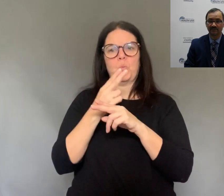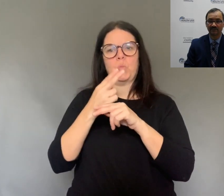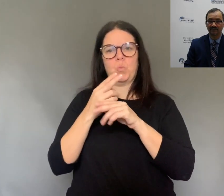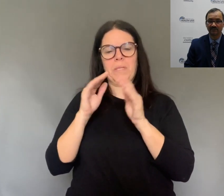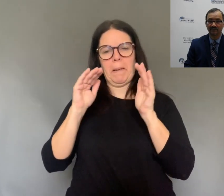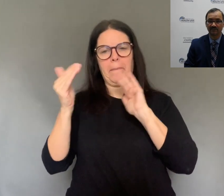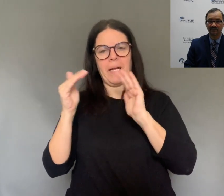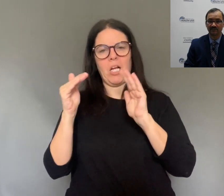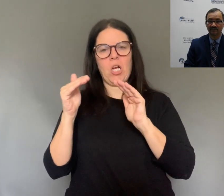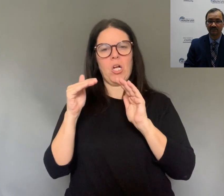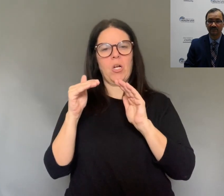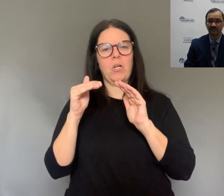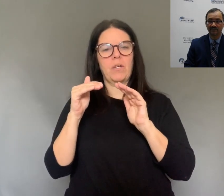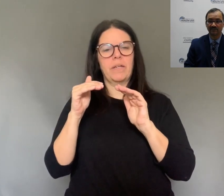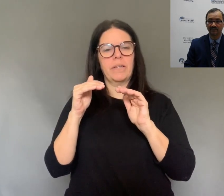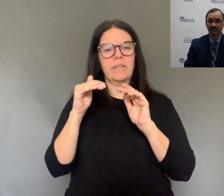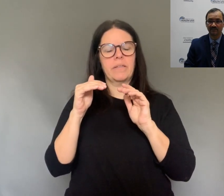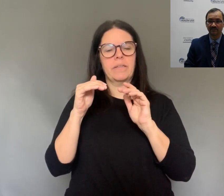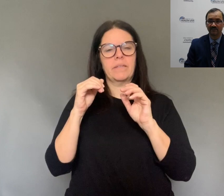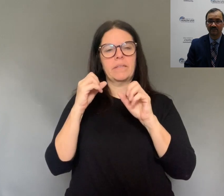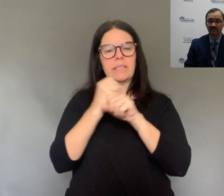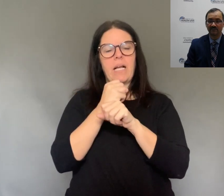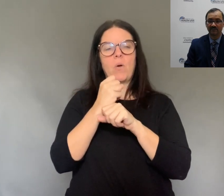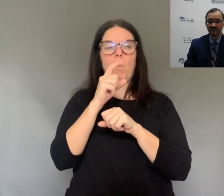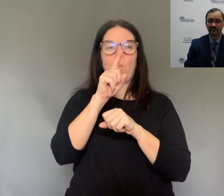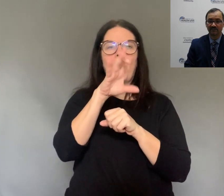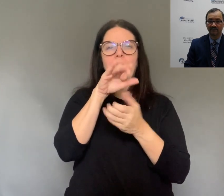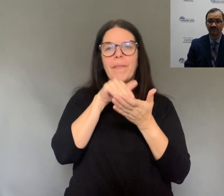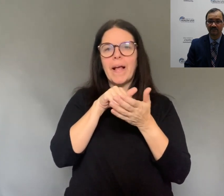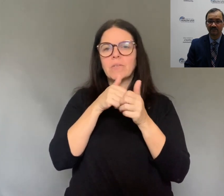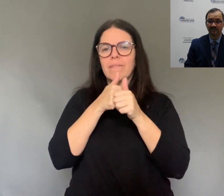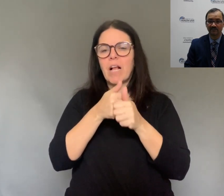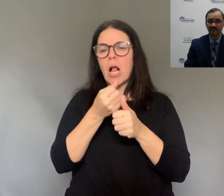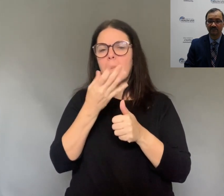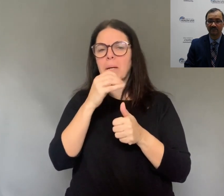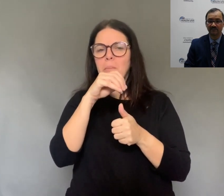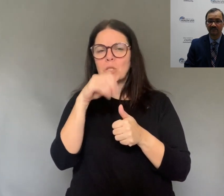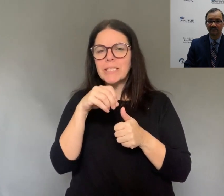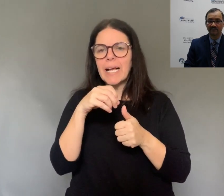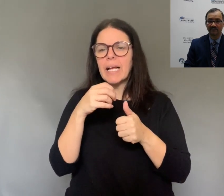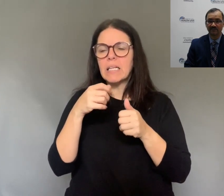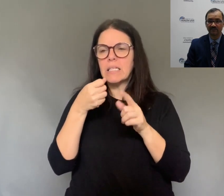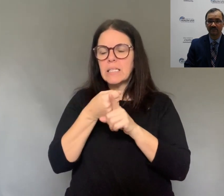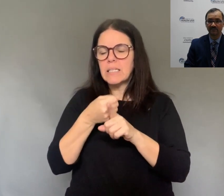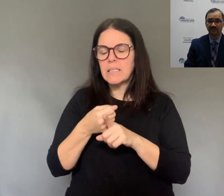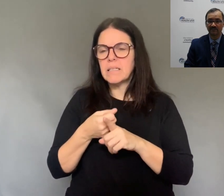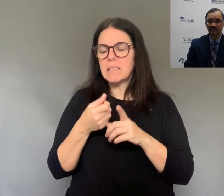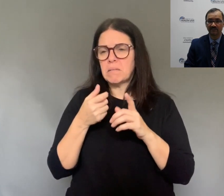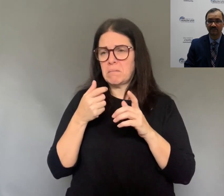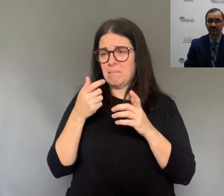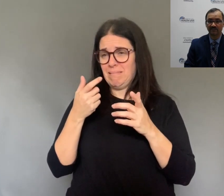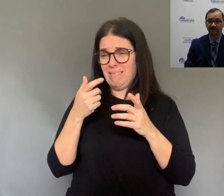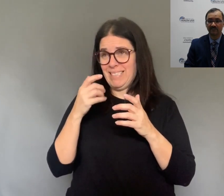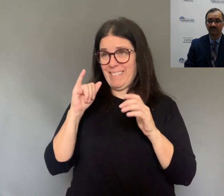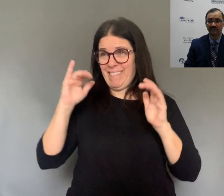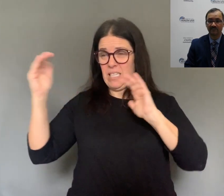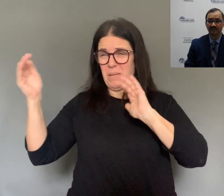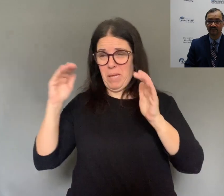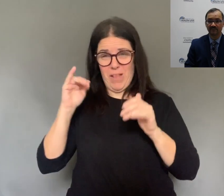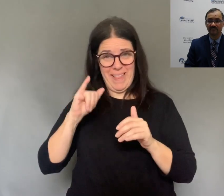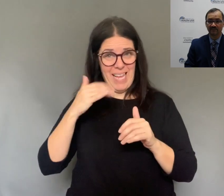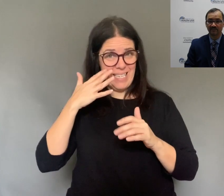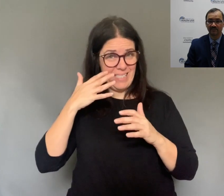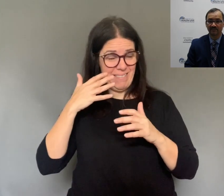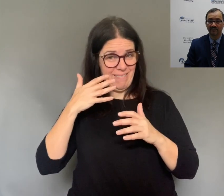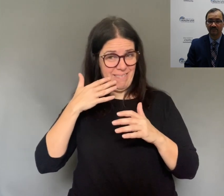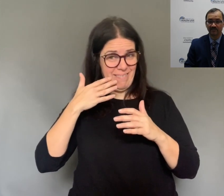comparing differently sized regions, such as comparing Windsor to New York or Windsor to Italy. And it's actually showing that we're pretty bad. I know that you guys